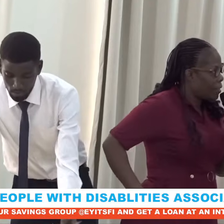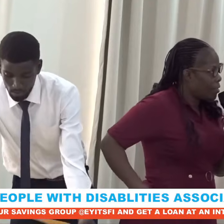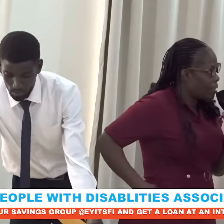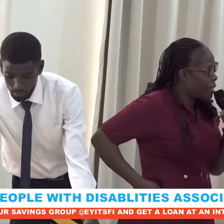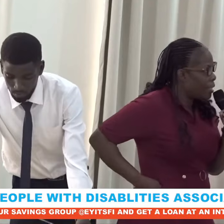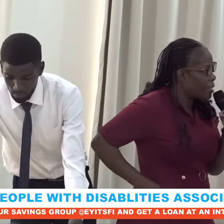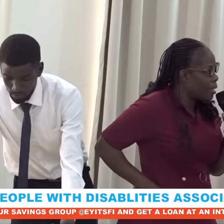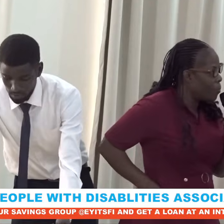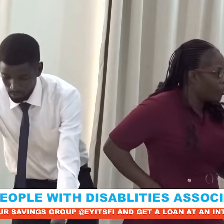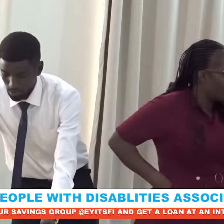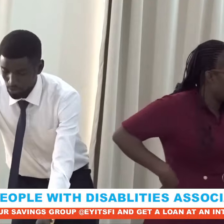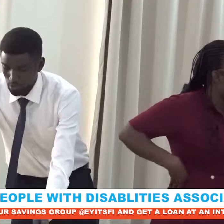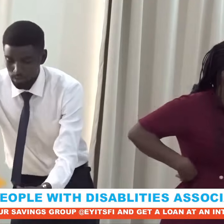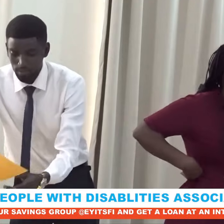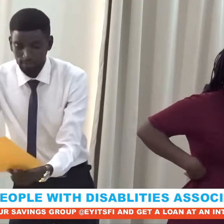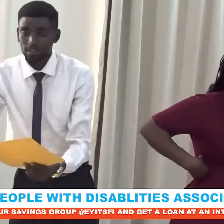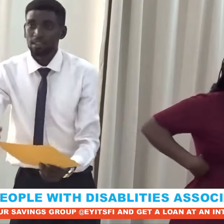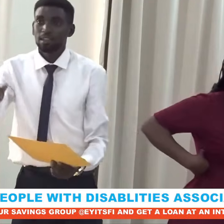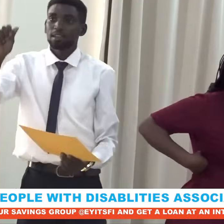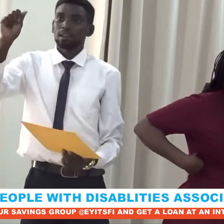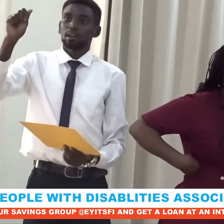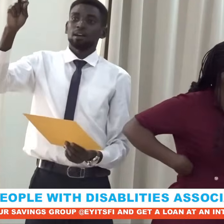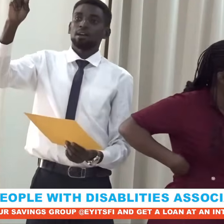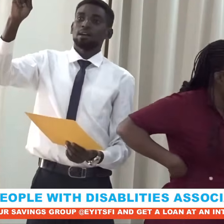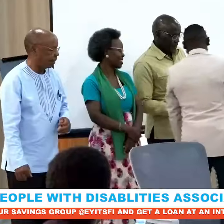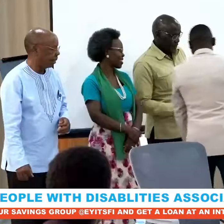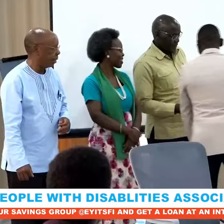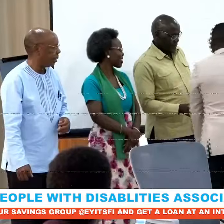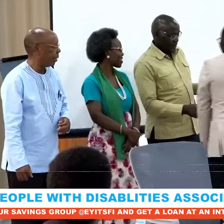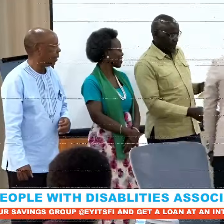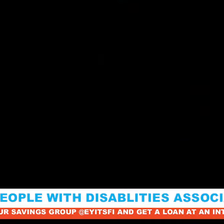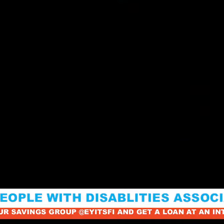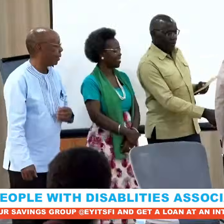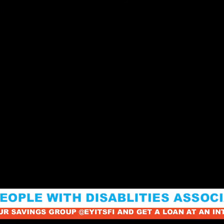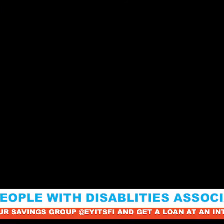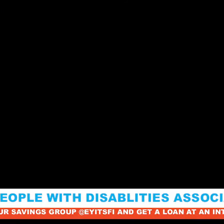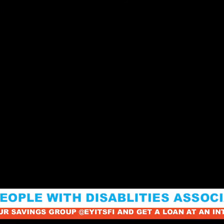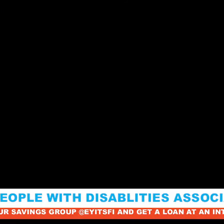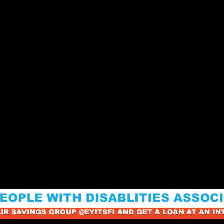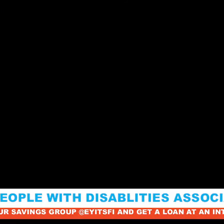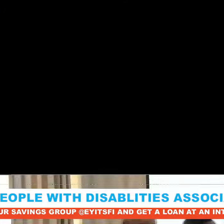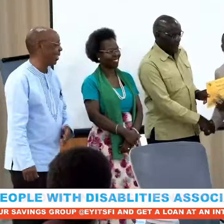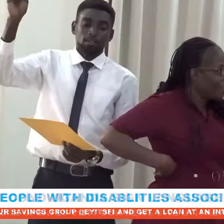Mr. Vice Chancellor, that's Kabura, and he's really smart for the event. I asked for an extra photo with him.